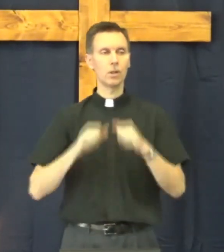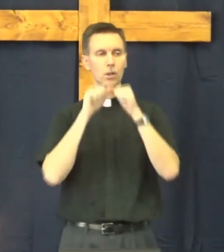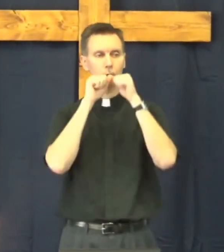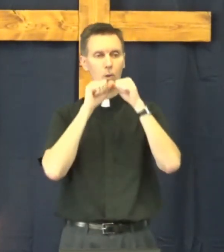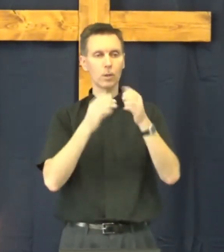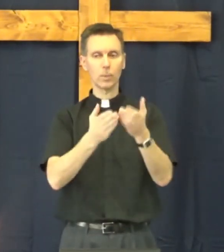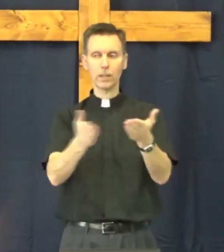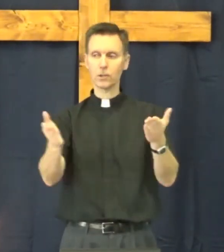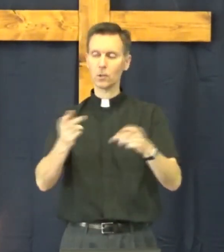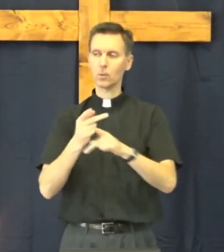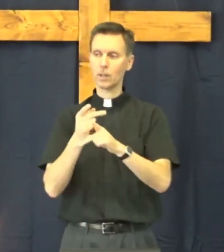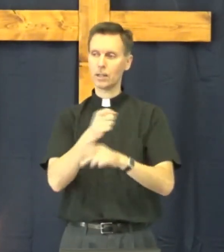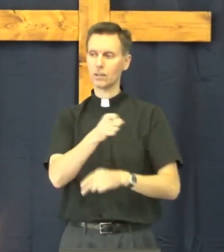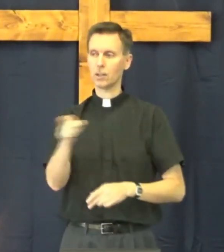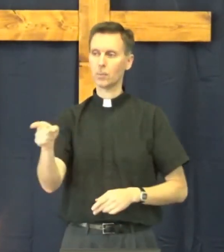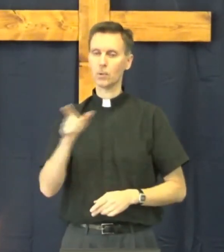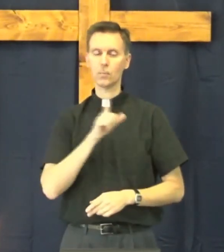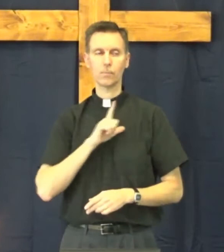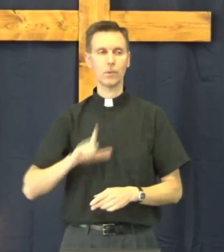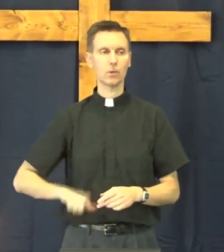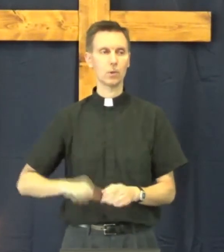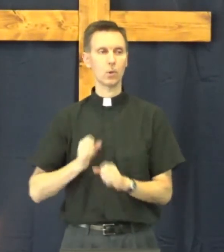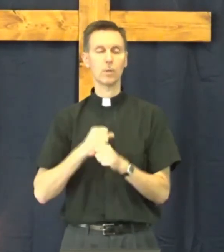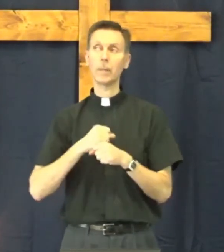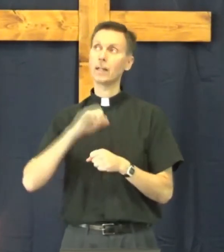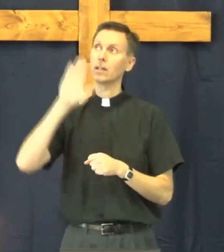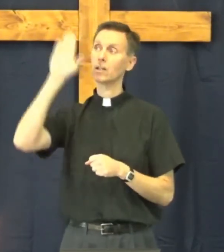The Lord bless you and keep you. The Lord make his